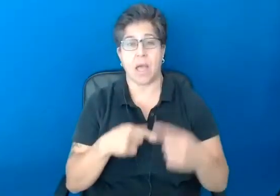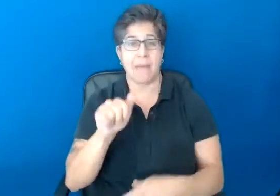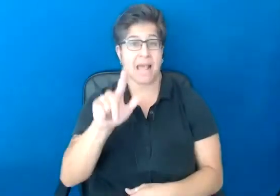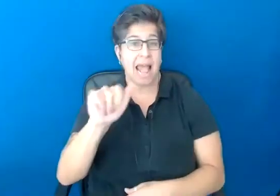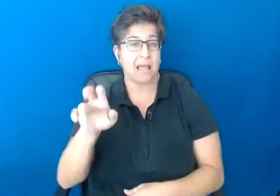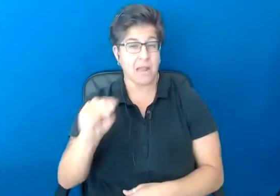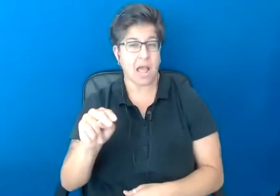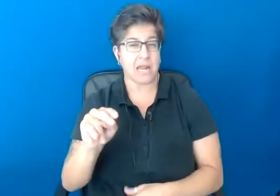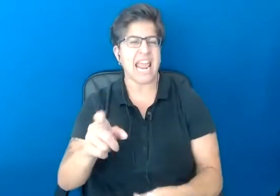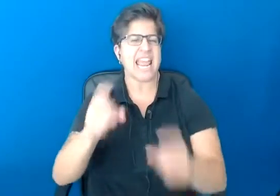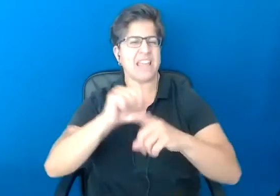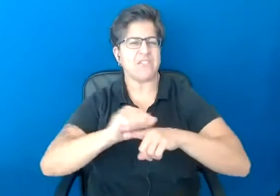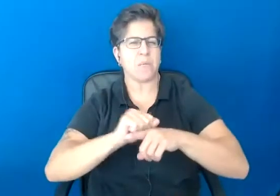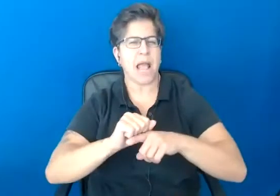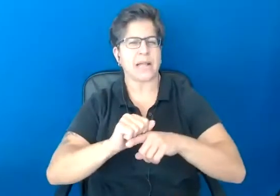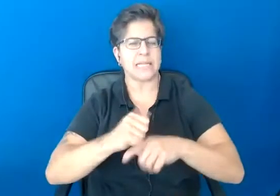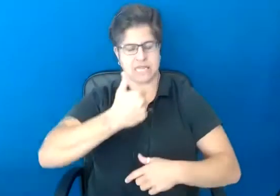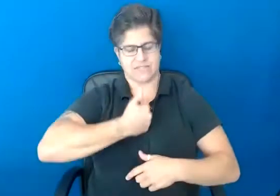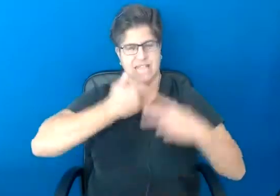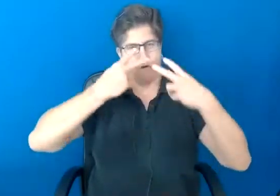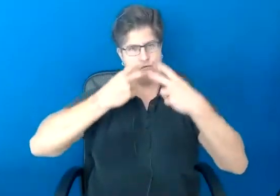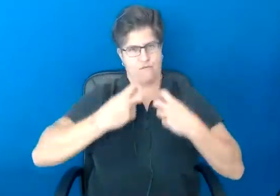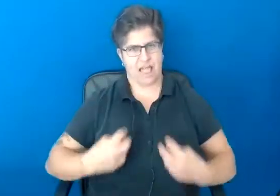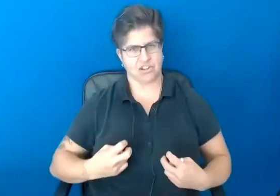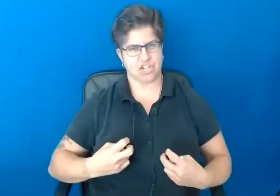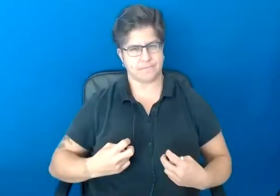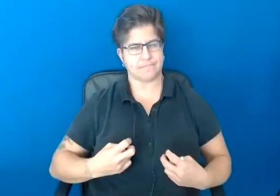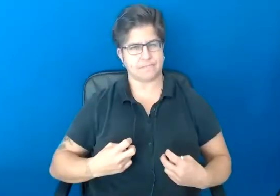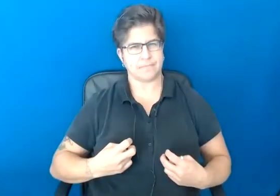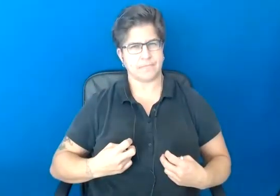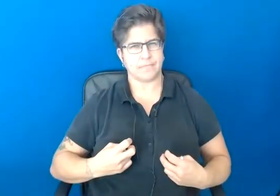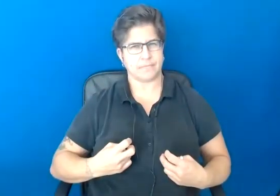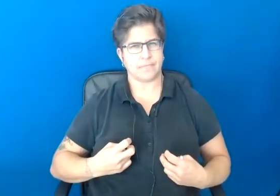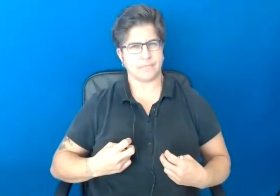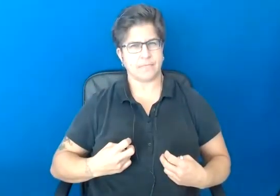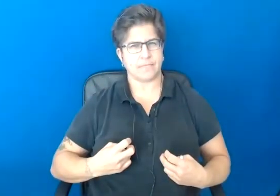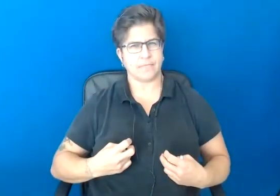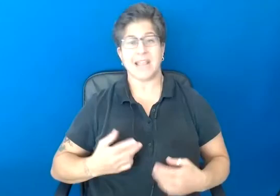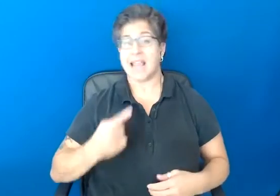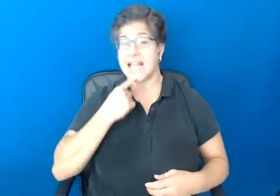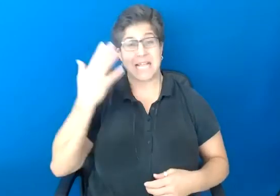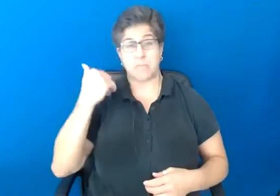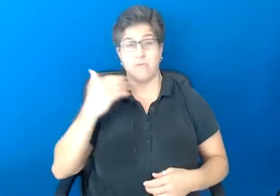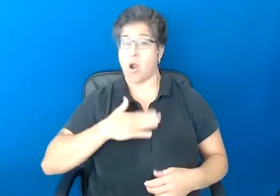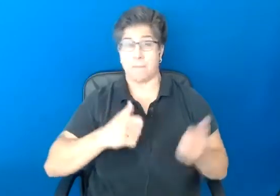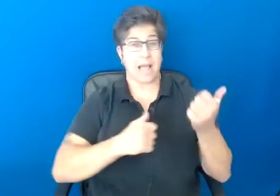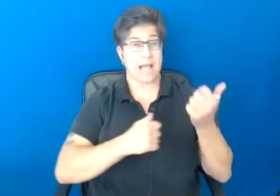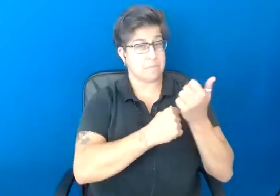it all the time. A life worth living is a life it's a life worth living is one that